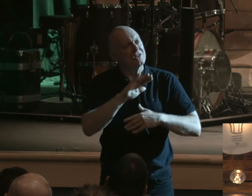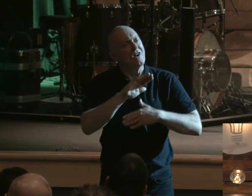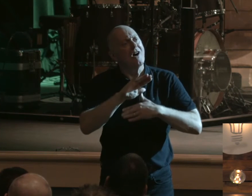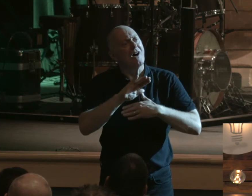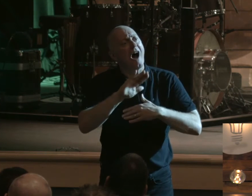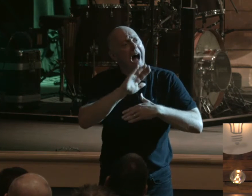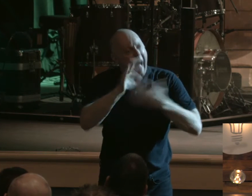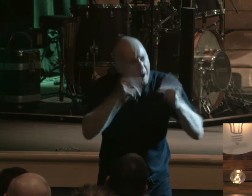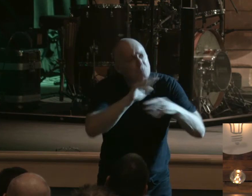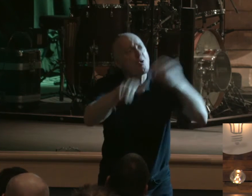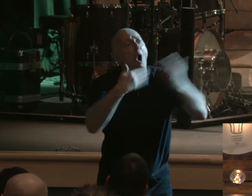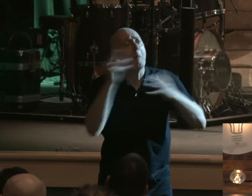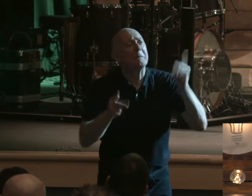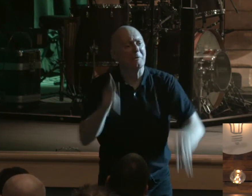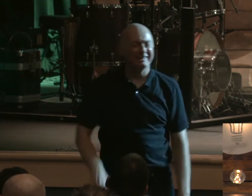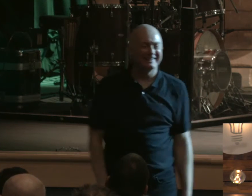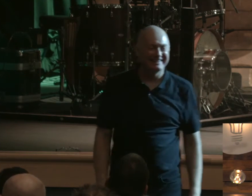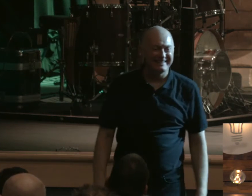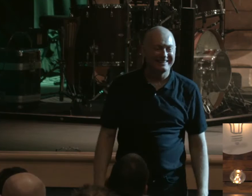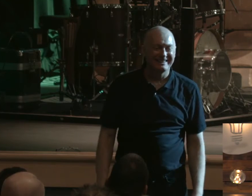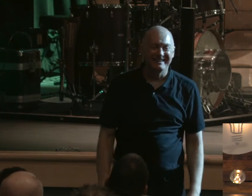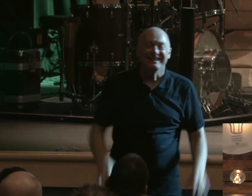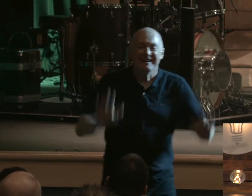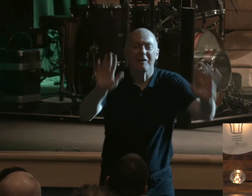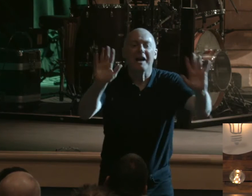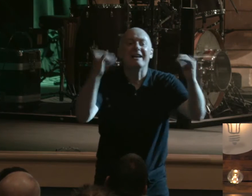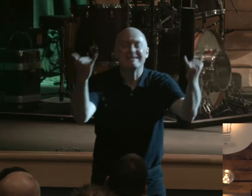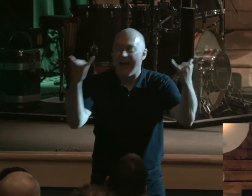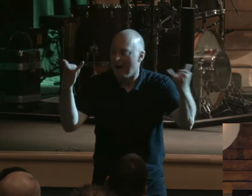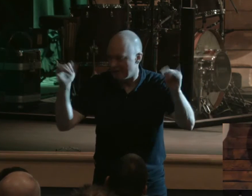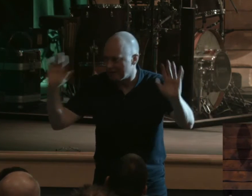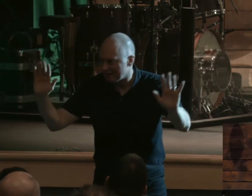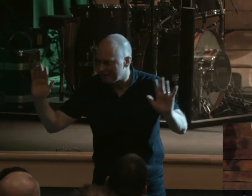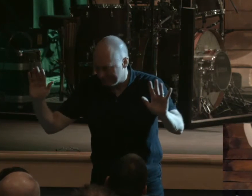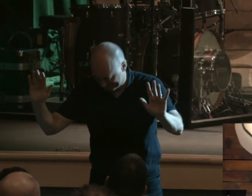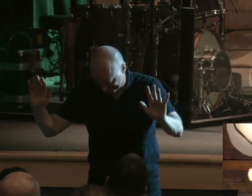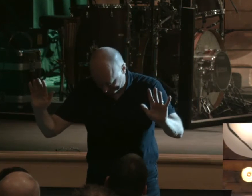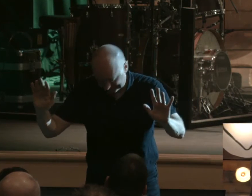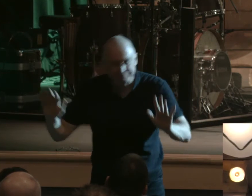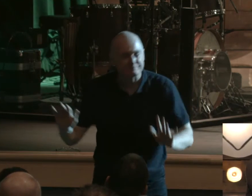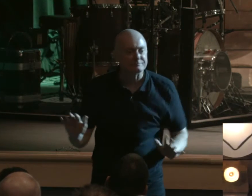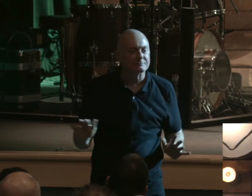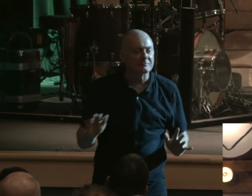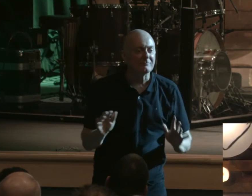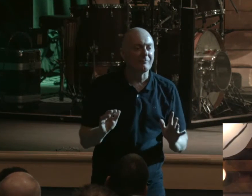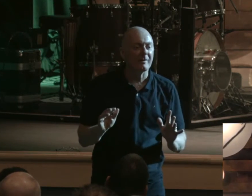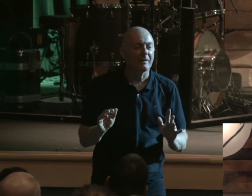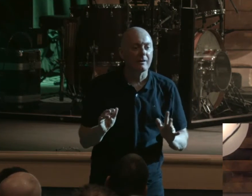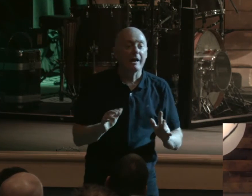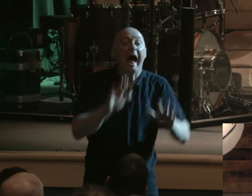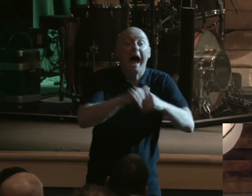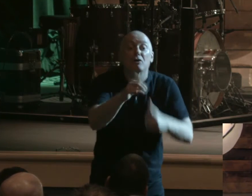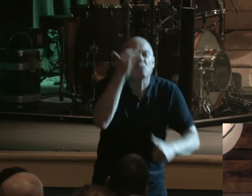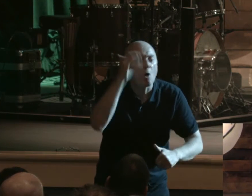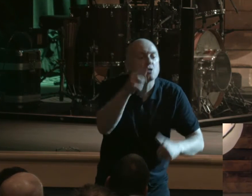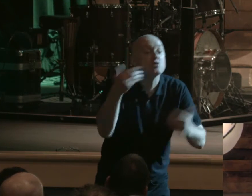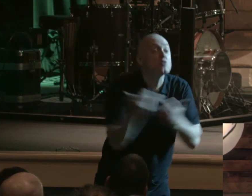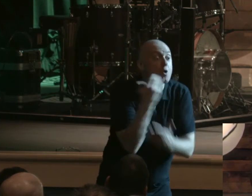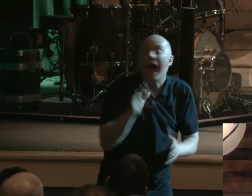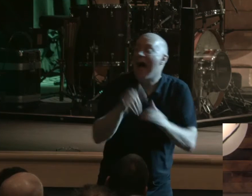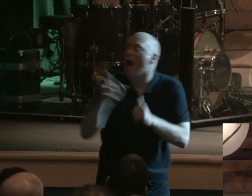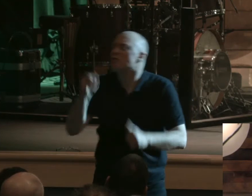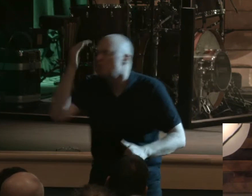as opposed to none at all. Now, here's one of the signs that you are made new. Ready? It's